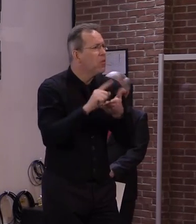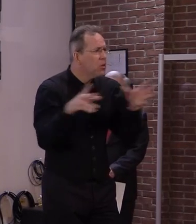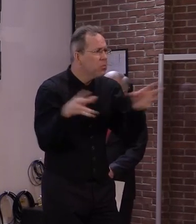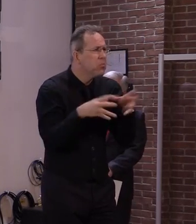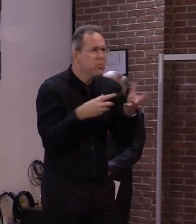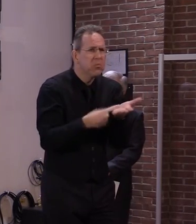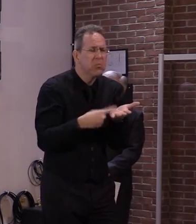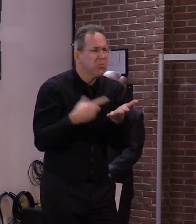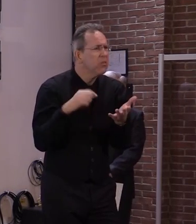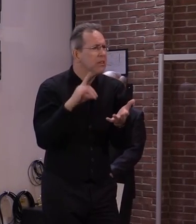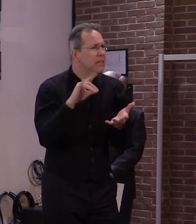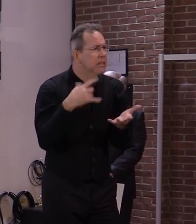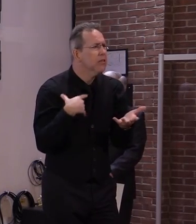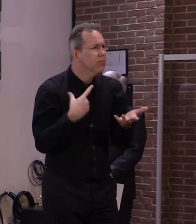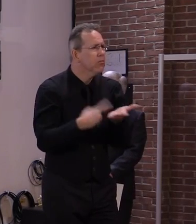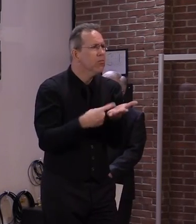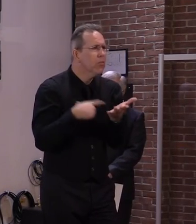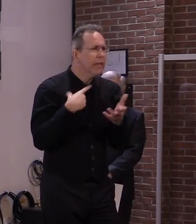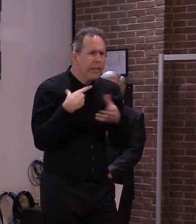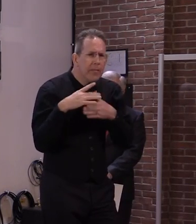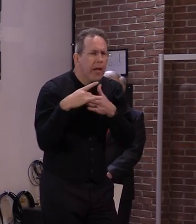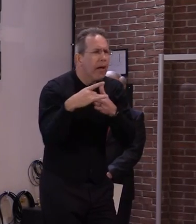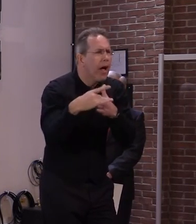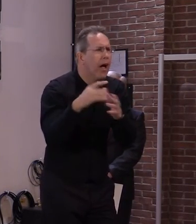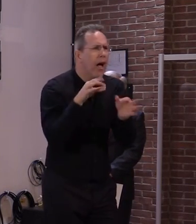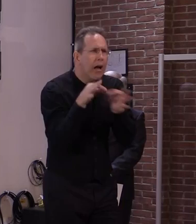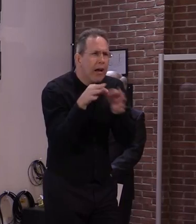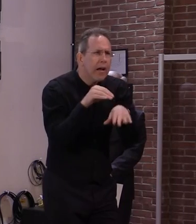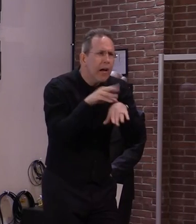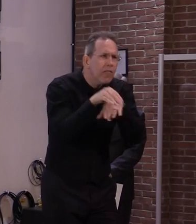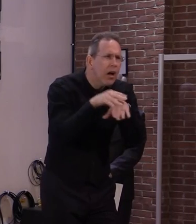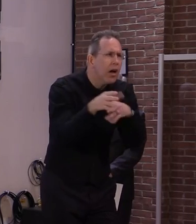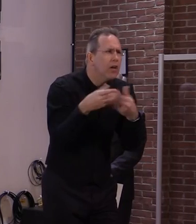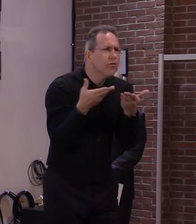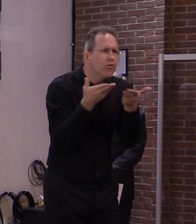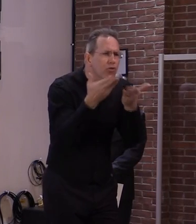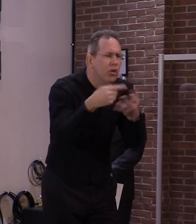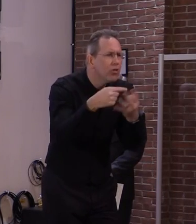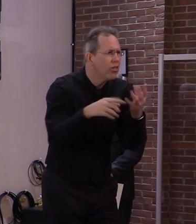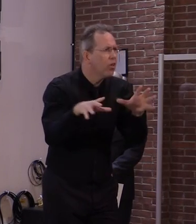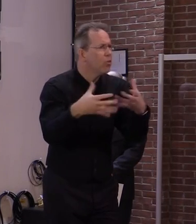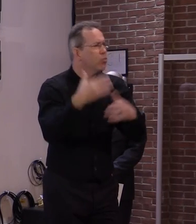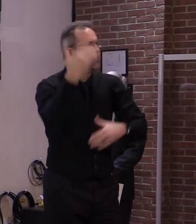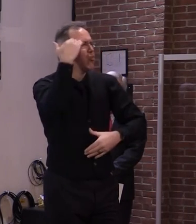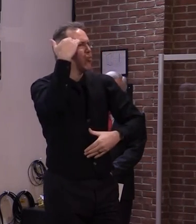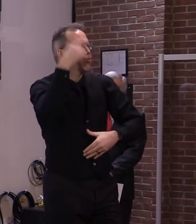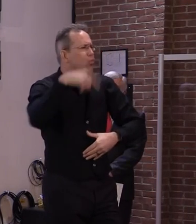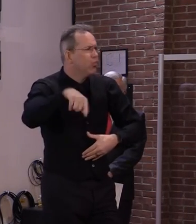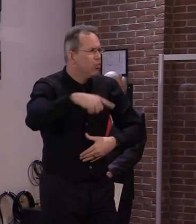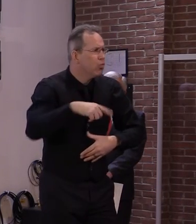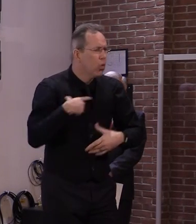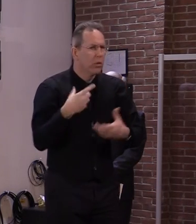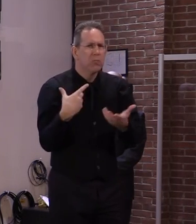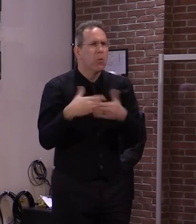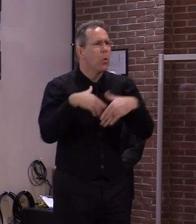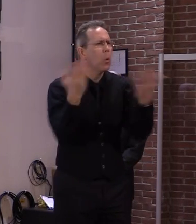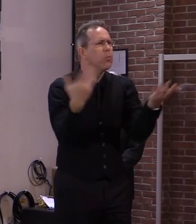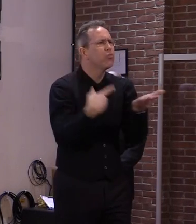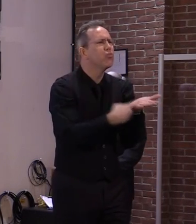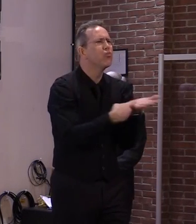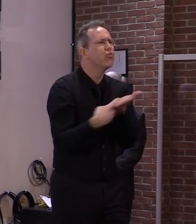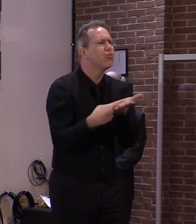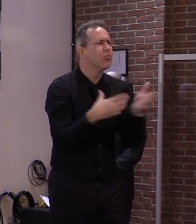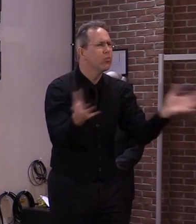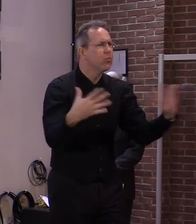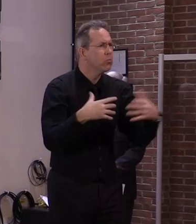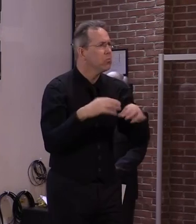and put kids back in school, which we know is the best for our kids. It was an interpretation of the numbers and how they're interpreted